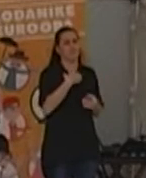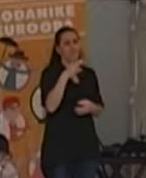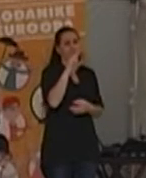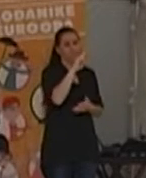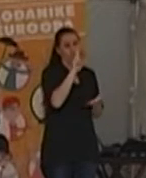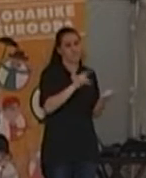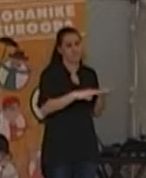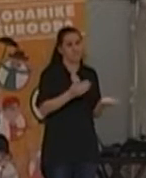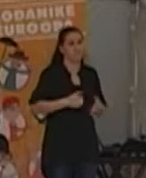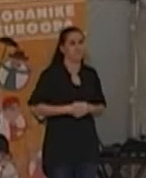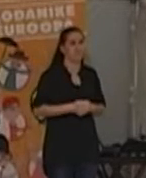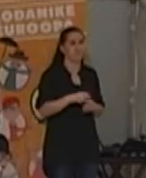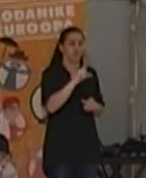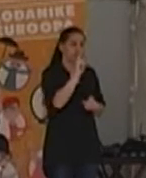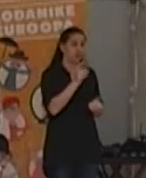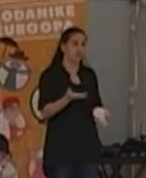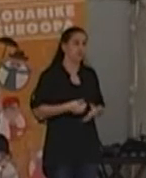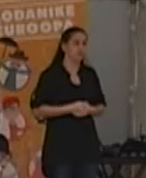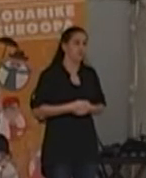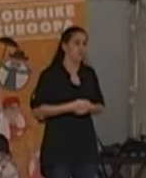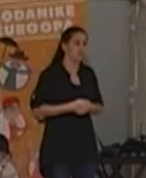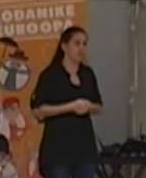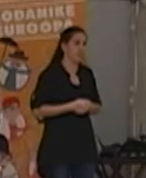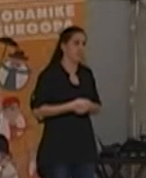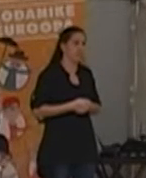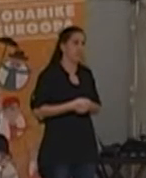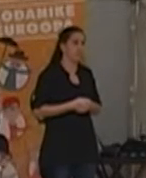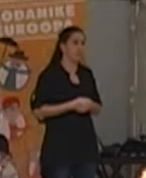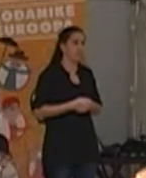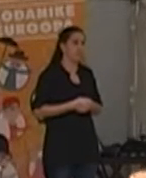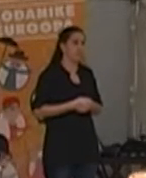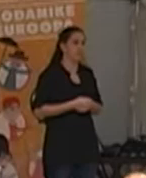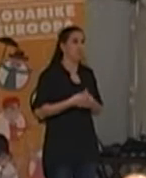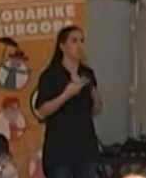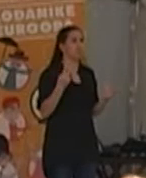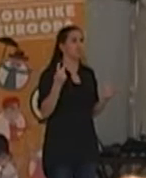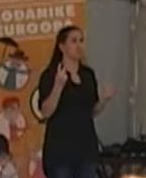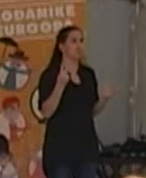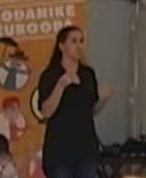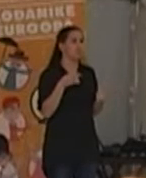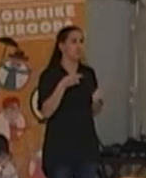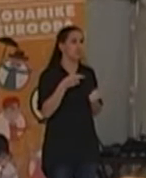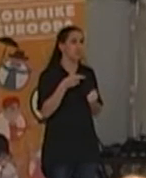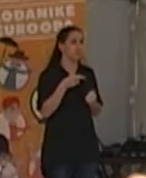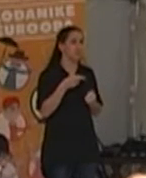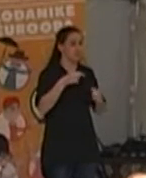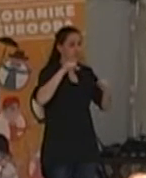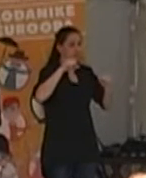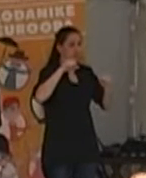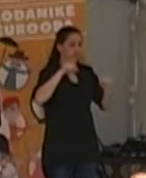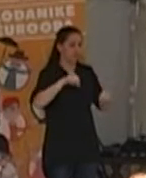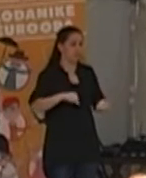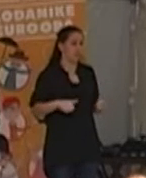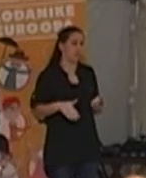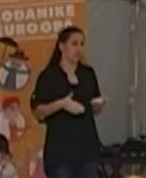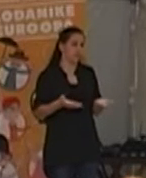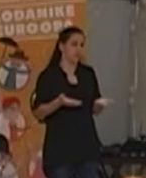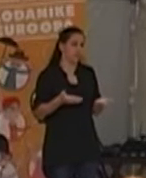in the future and what paths for the Nordic society are possible at